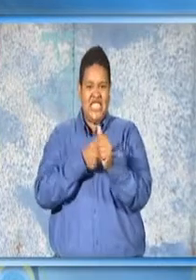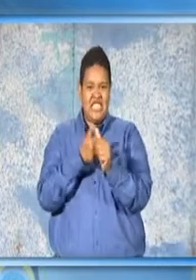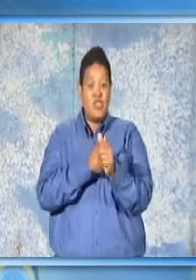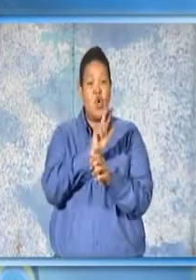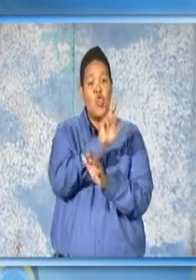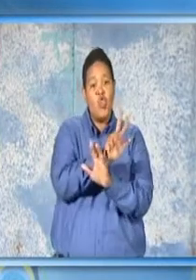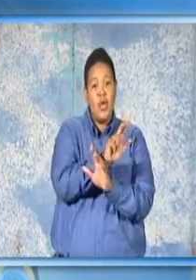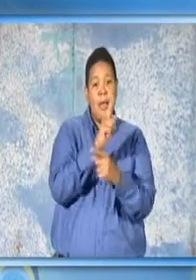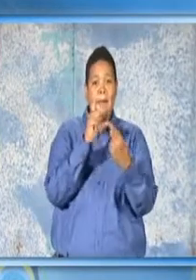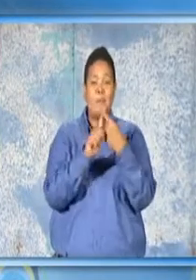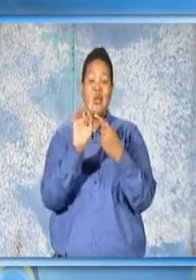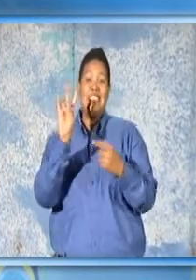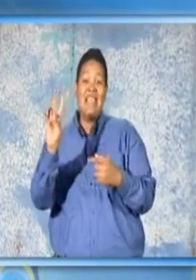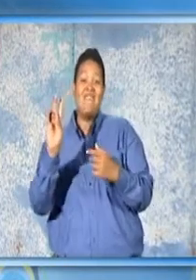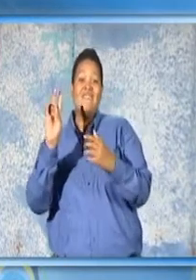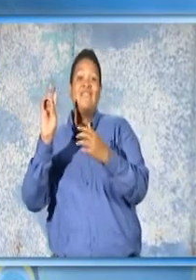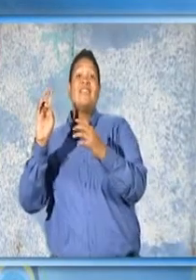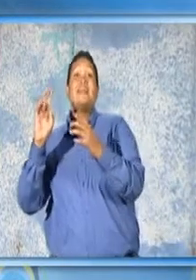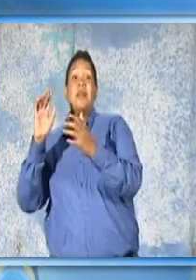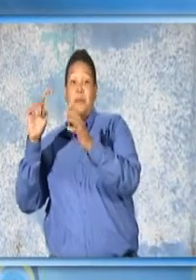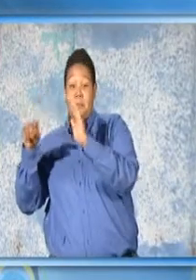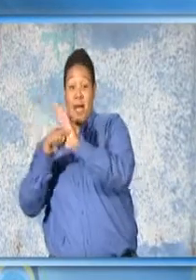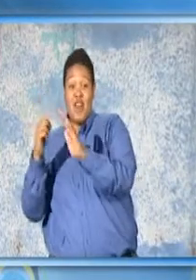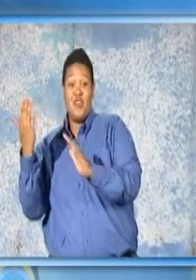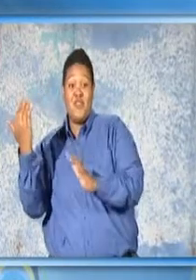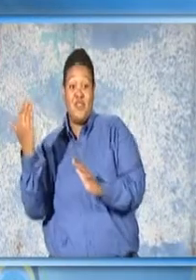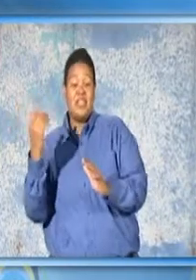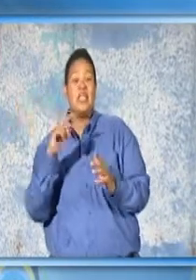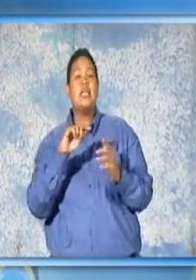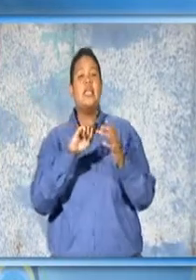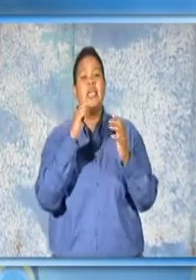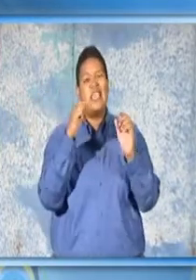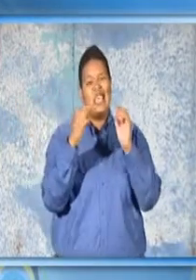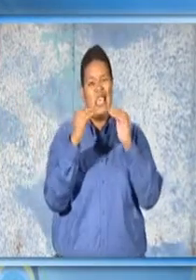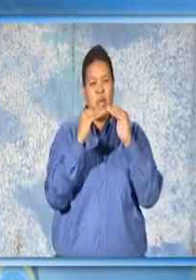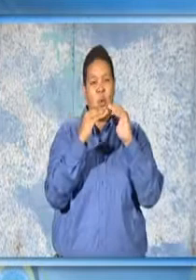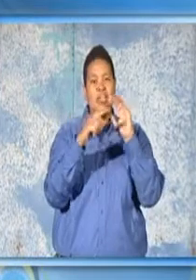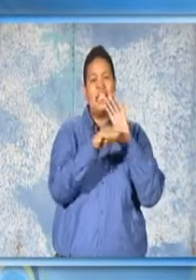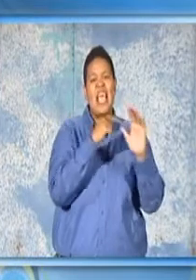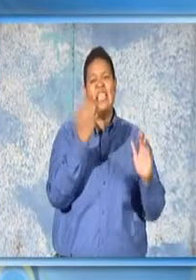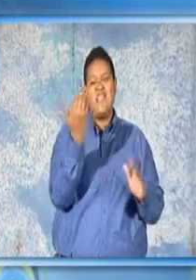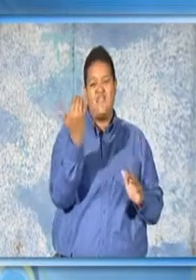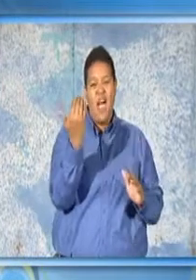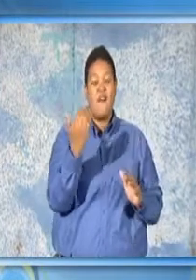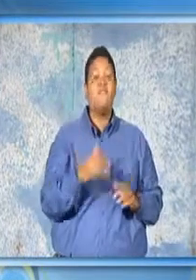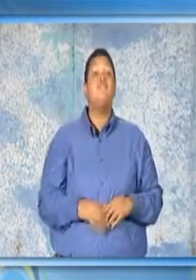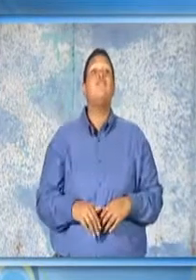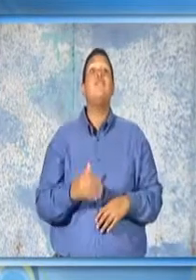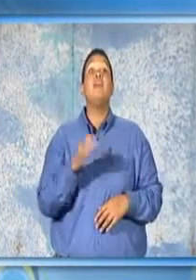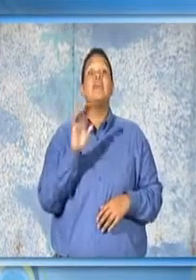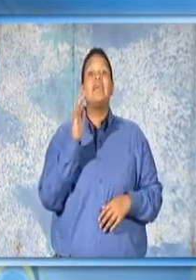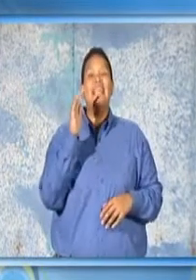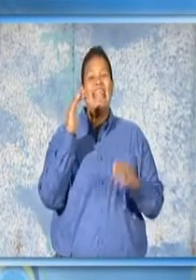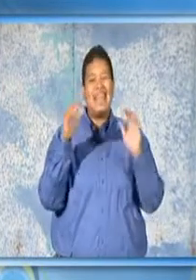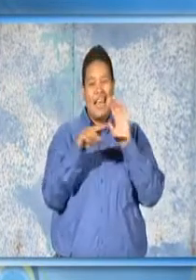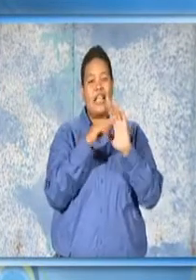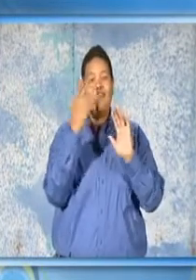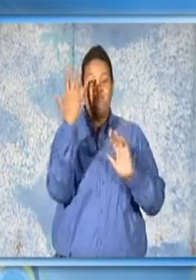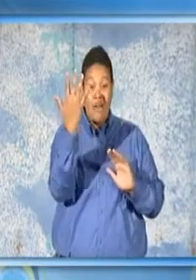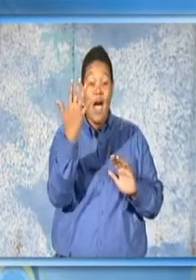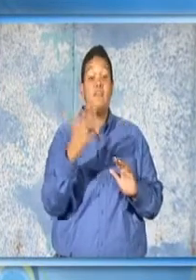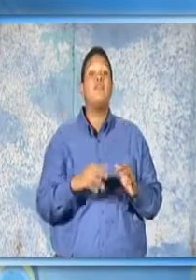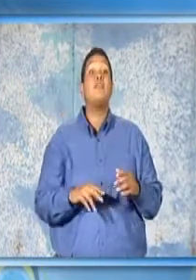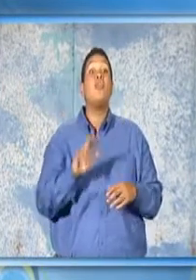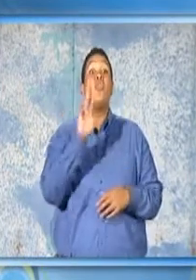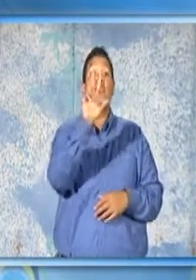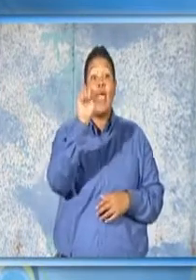7 minus 15 equals negative 5. And therefore, 3a plus 7a minus